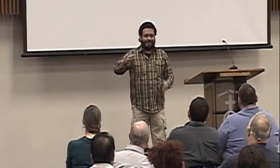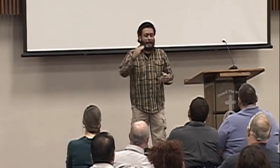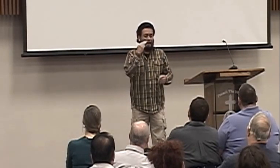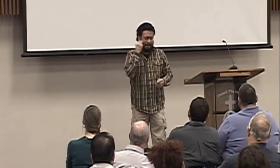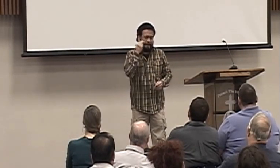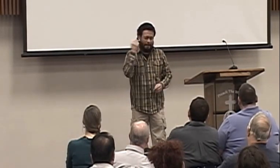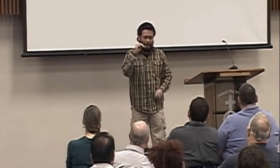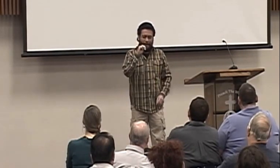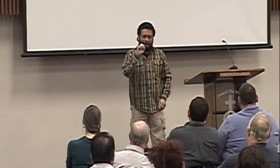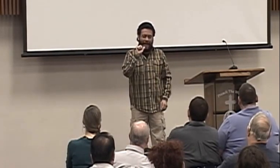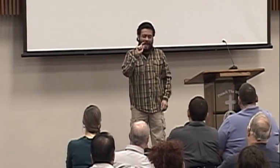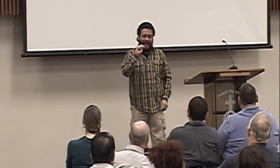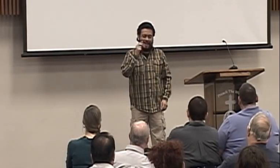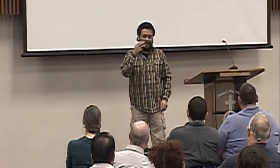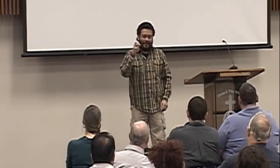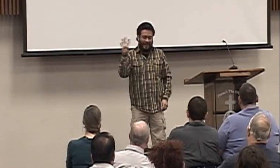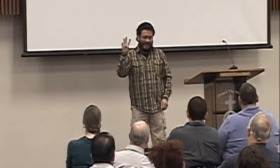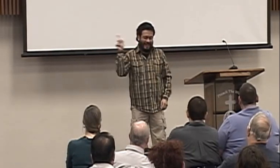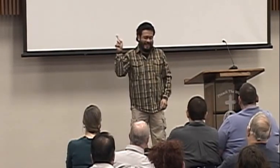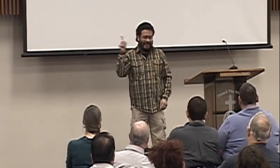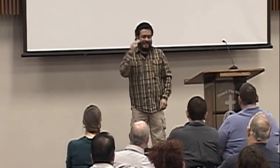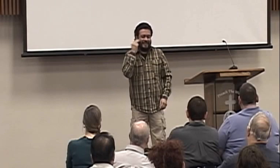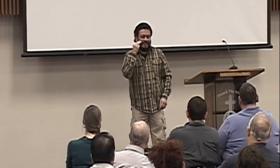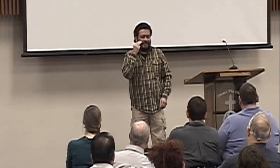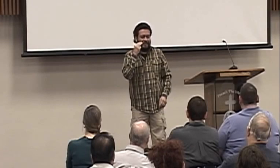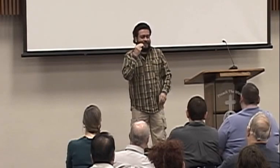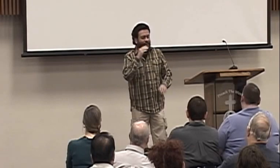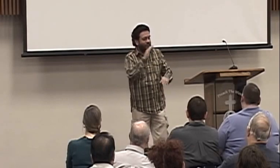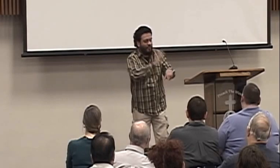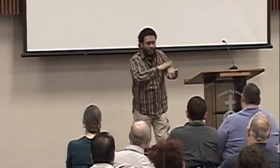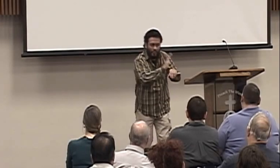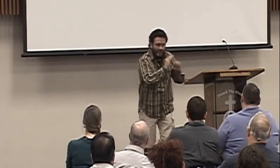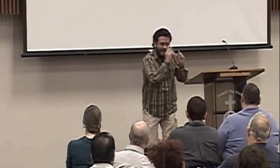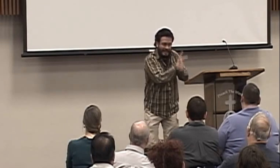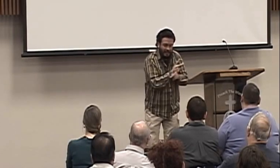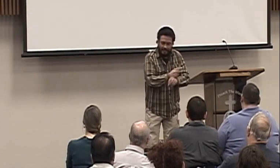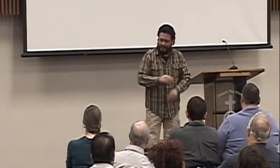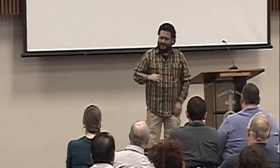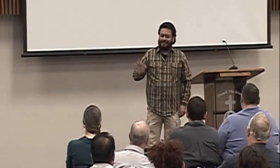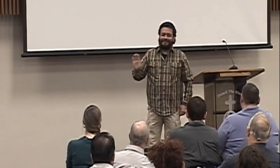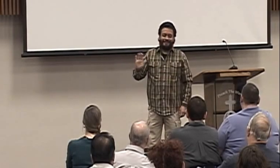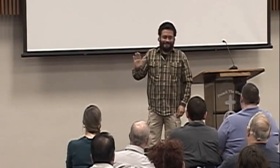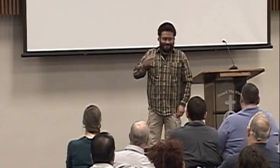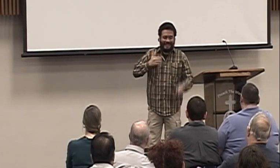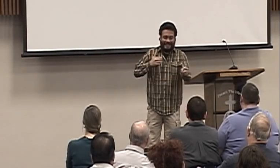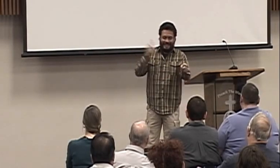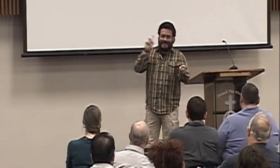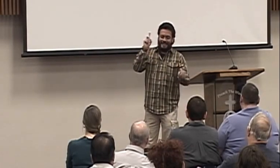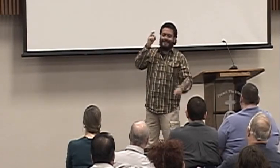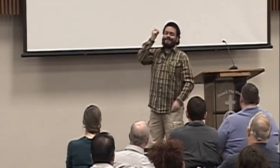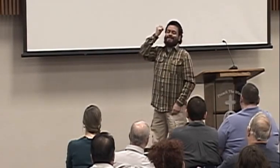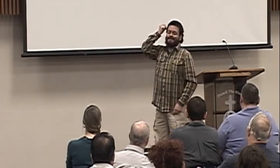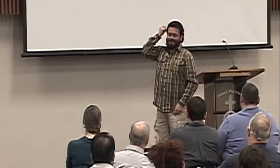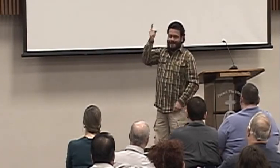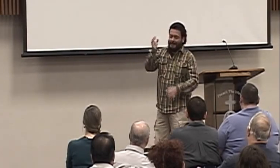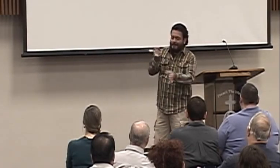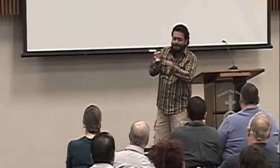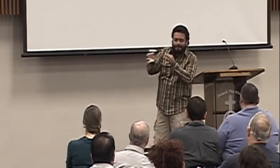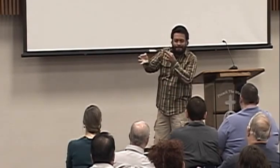So you need to be careful with that. Matt said be careful going around dealing with the Jehovah's Witnesses. So we